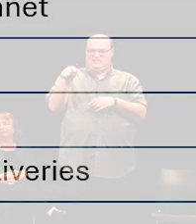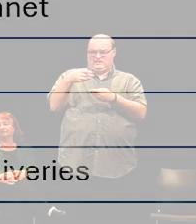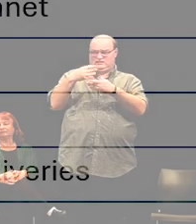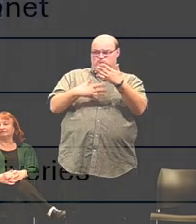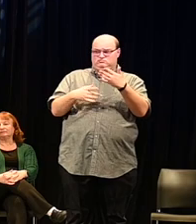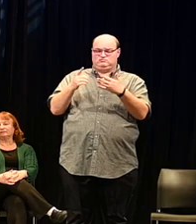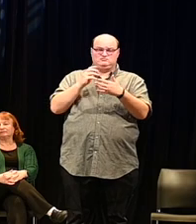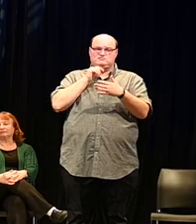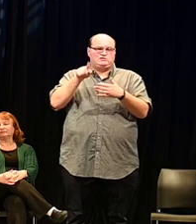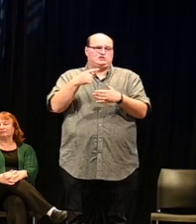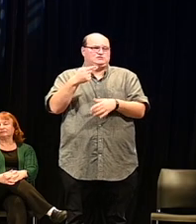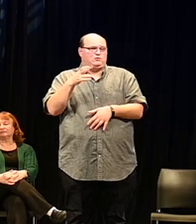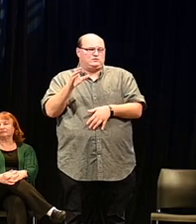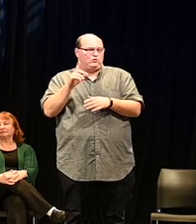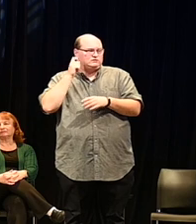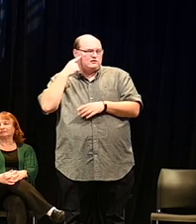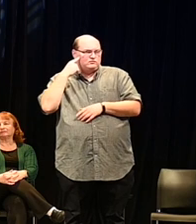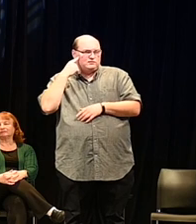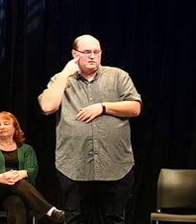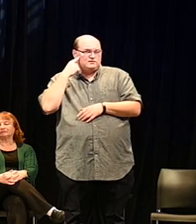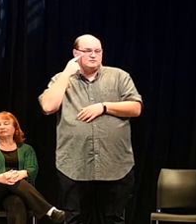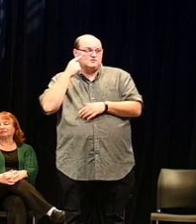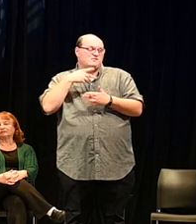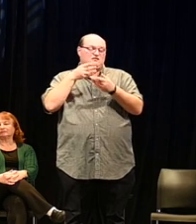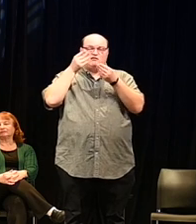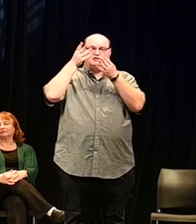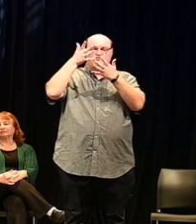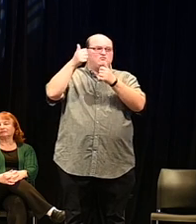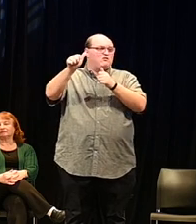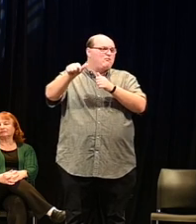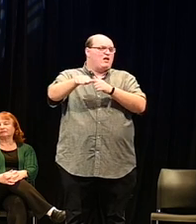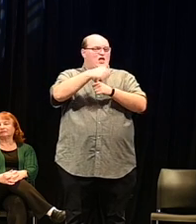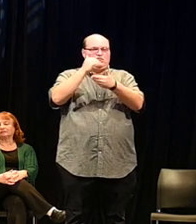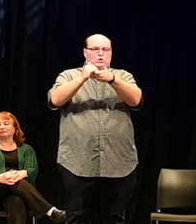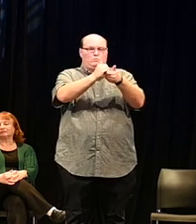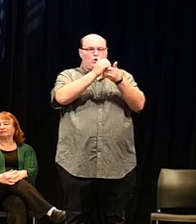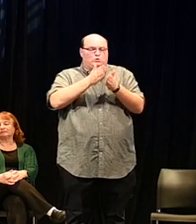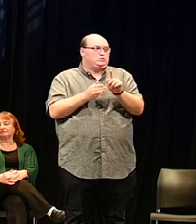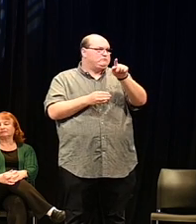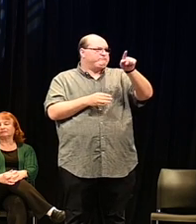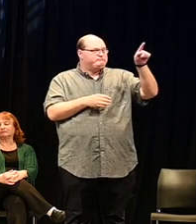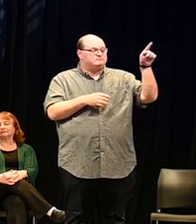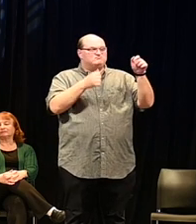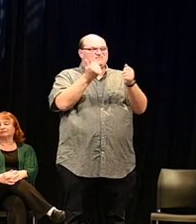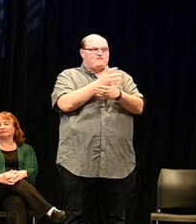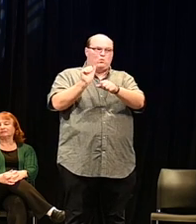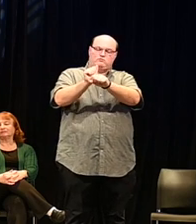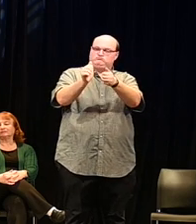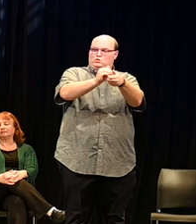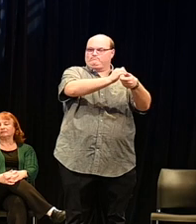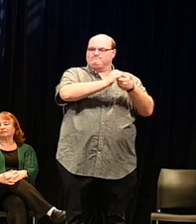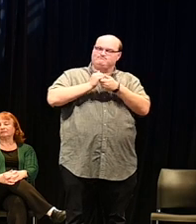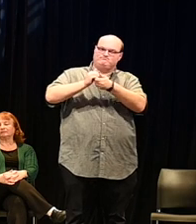just Howard County government. We got information from a lot of our partners, and everyone's working together. And